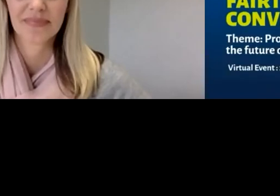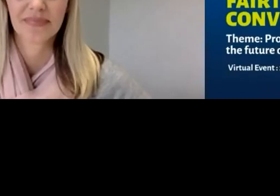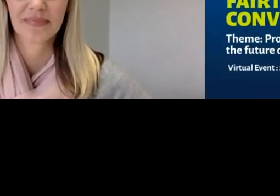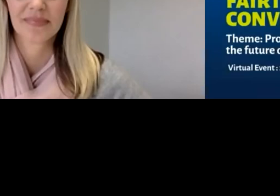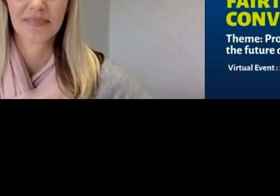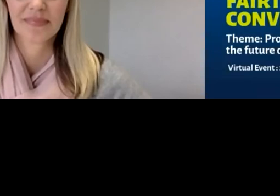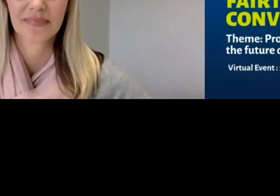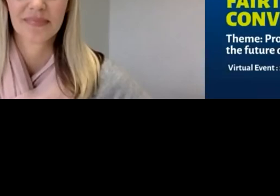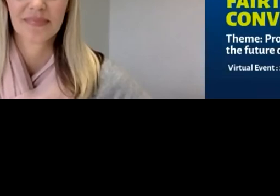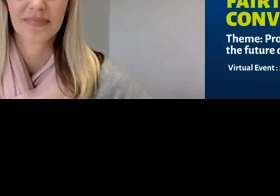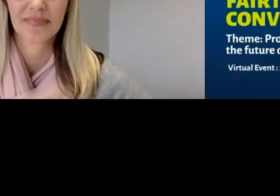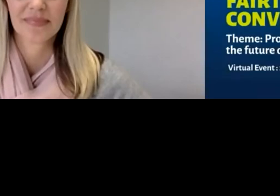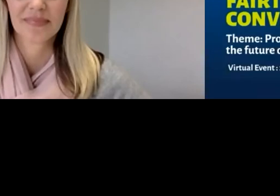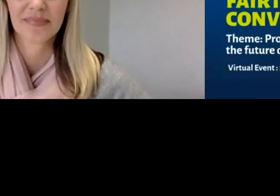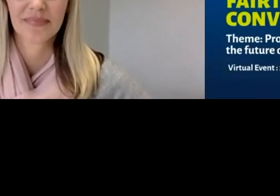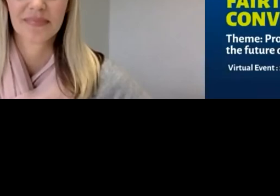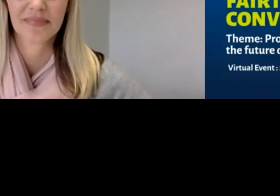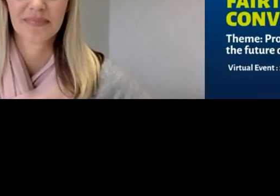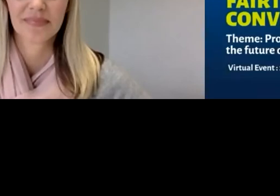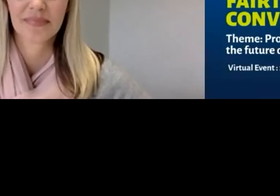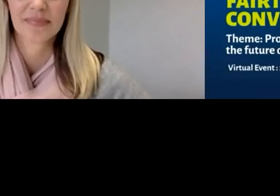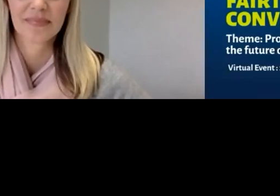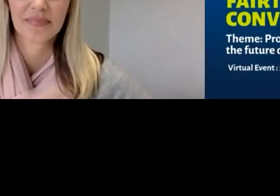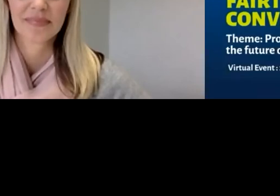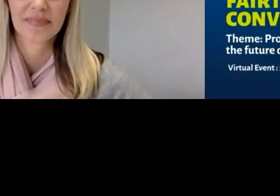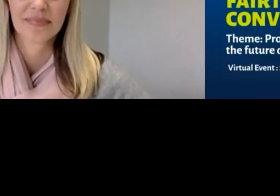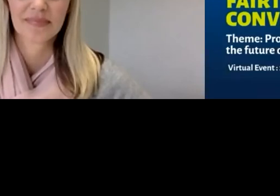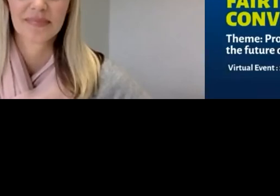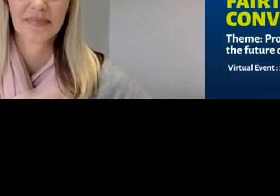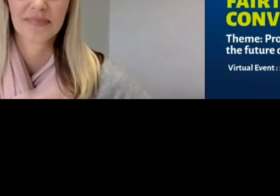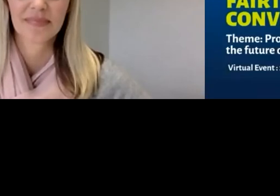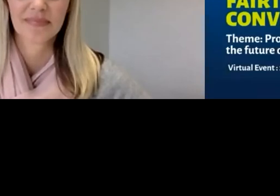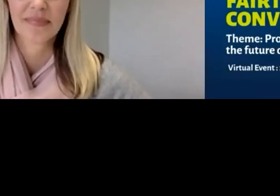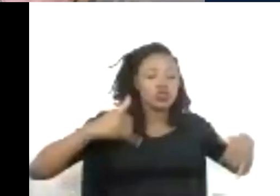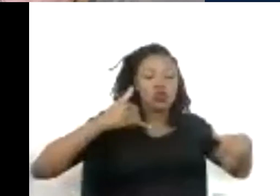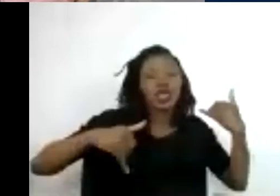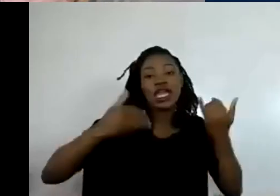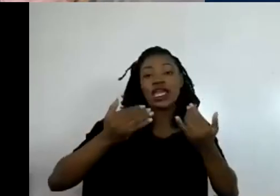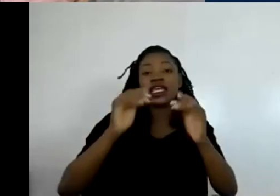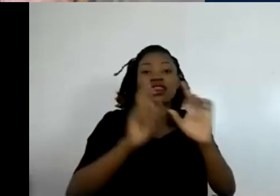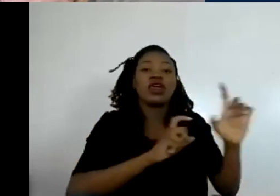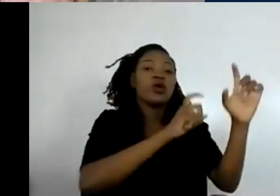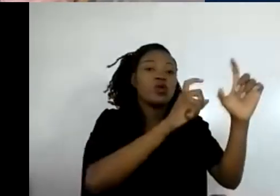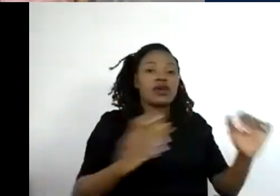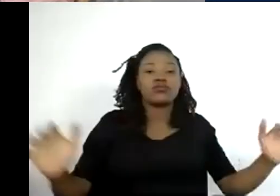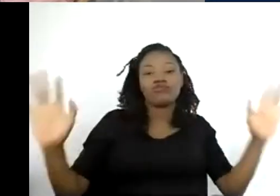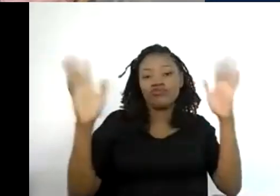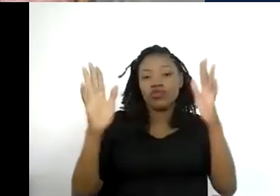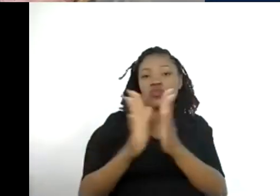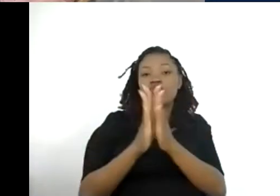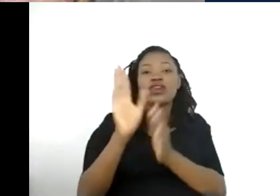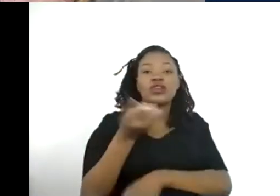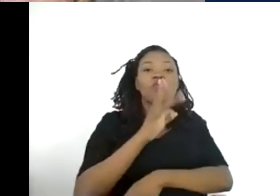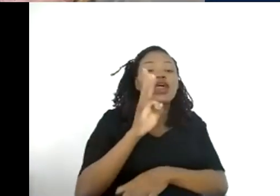definitely be toasting at the Ngoma Awards with some fair trade wine. But please make sure you buy yourself some wine